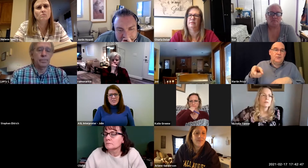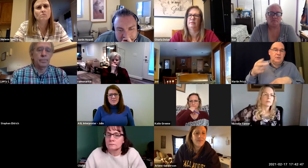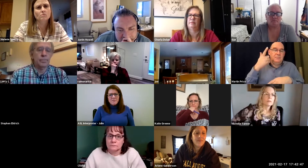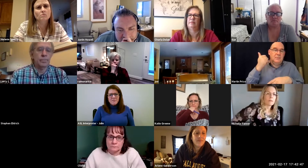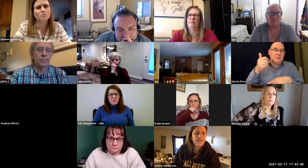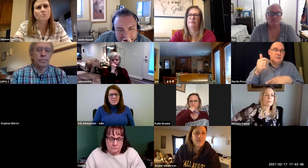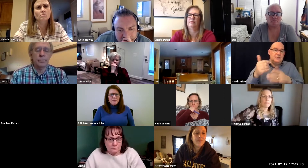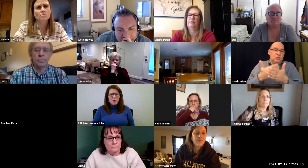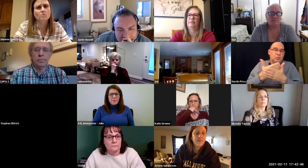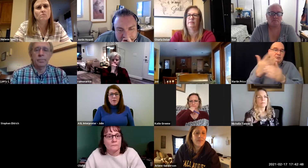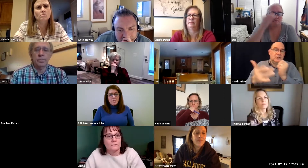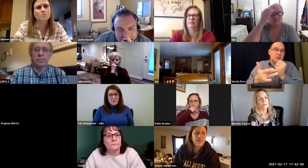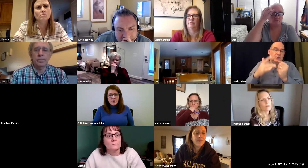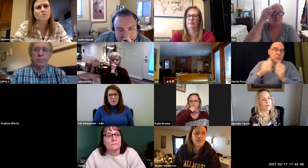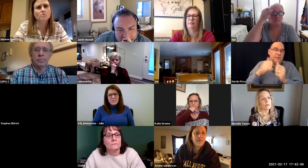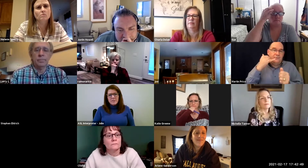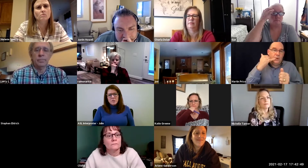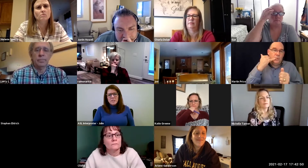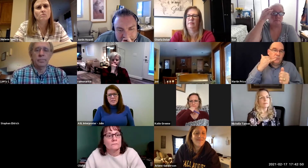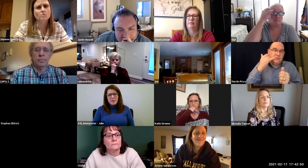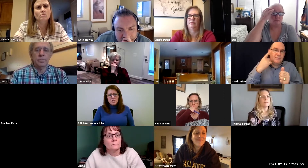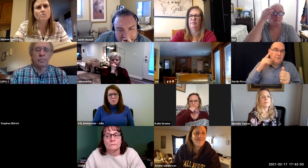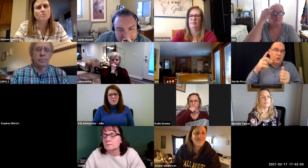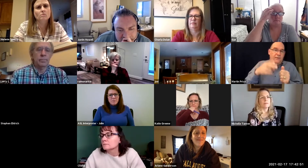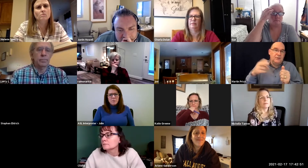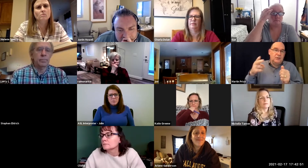I think we need to focus that more on the hard of hearing because of the new